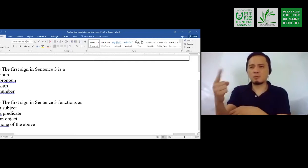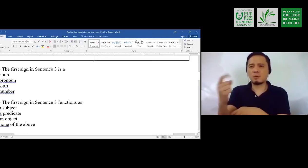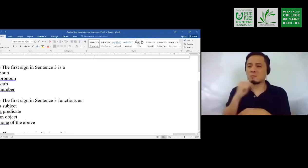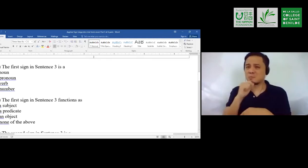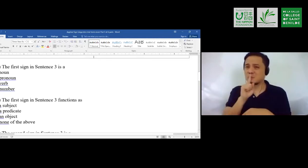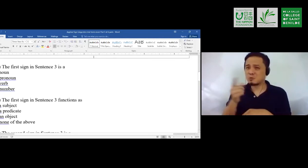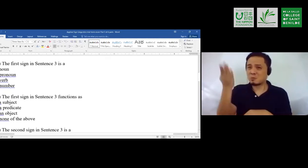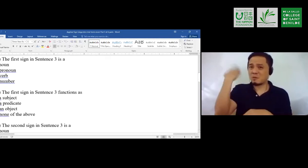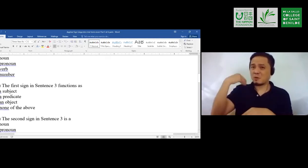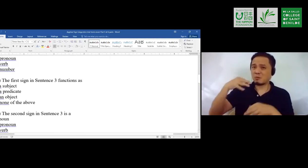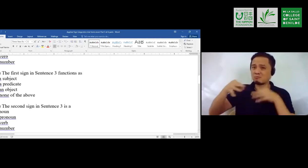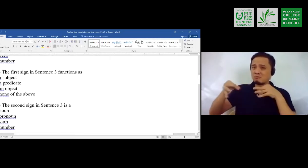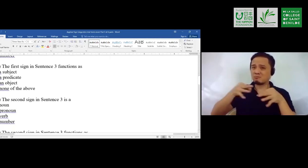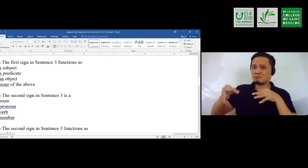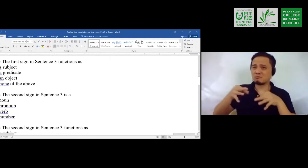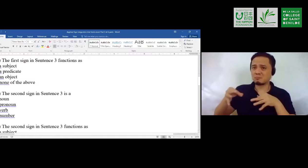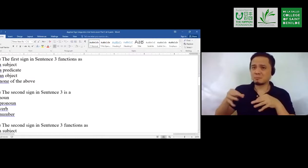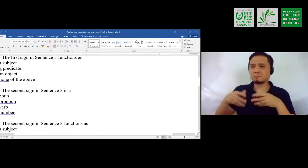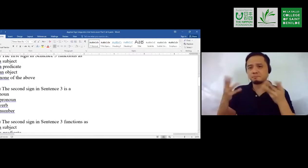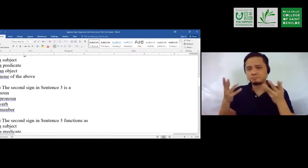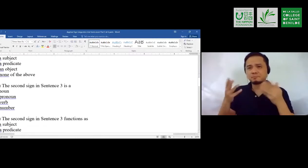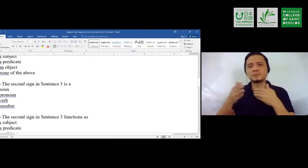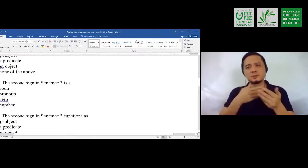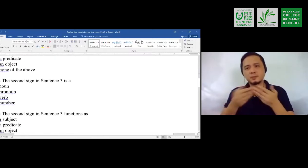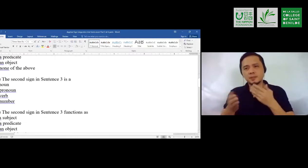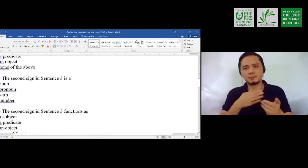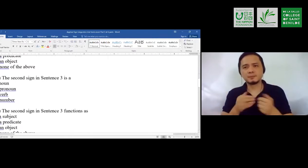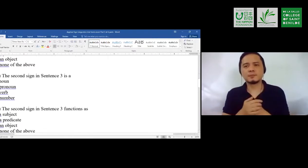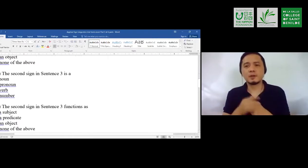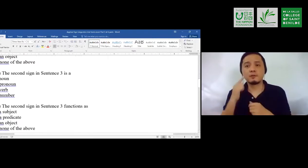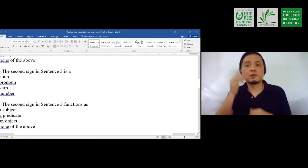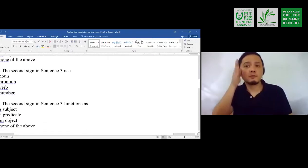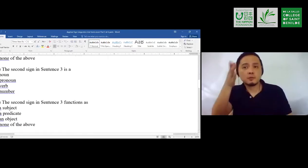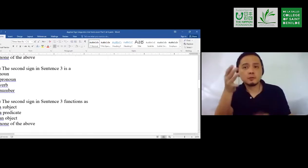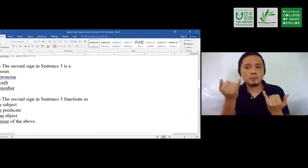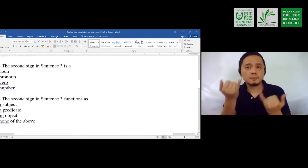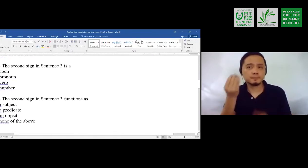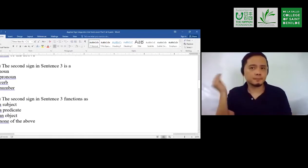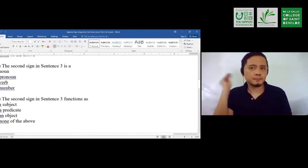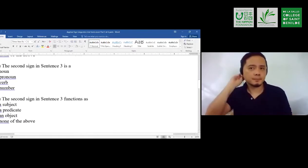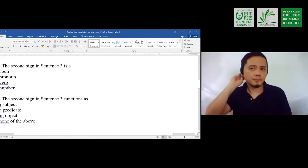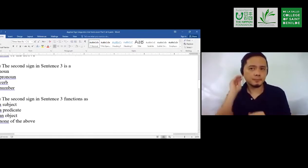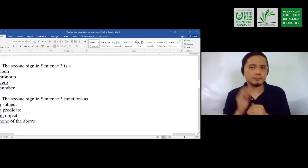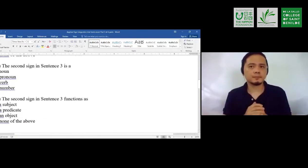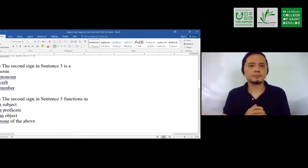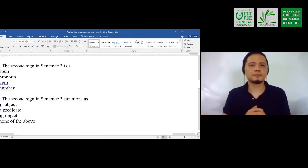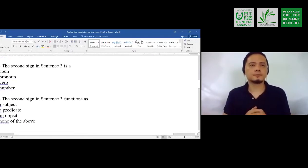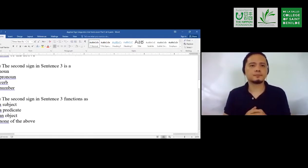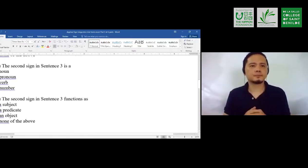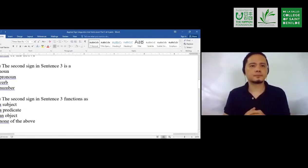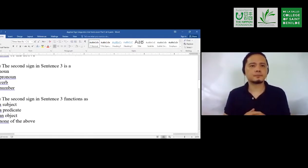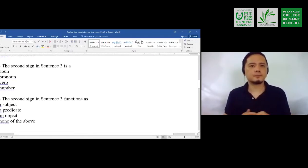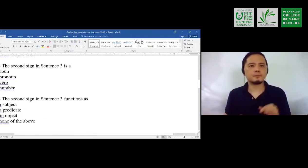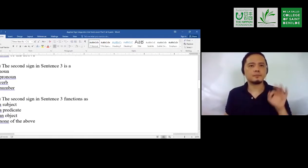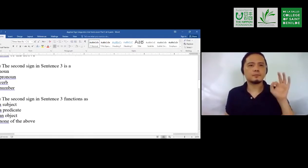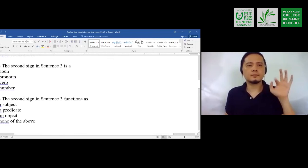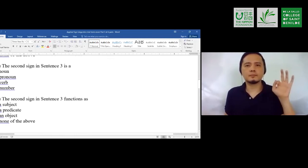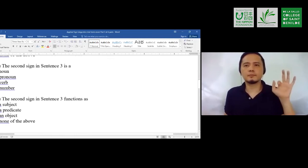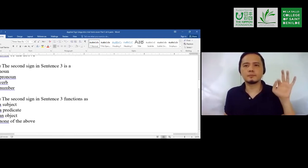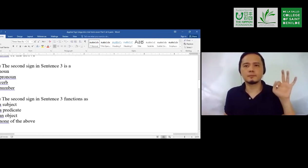but anyway, for the future. Okay, the second sign in sentence 3,